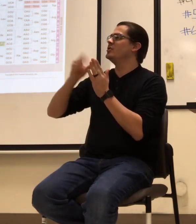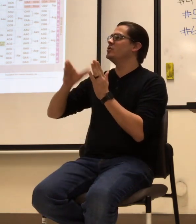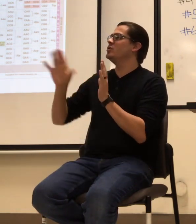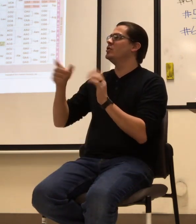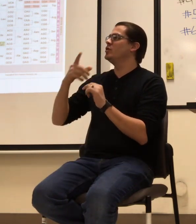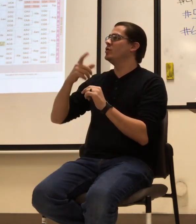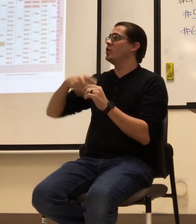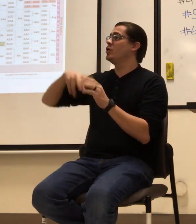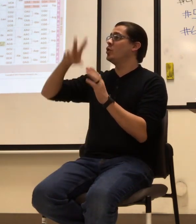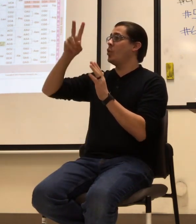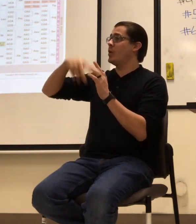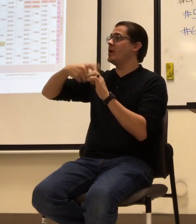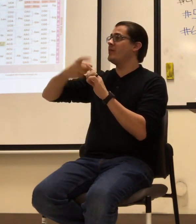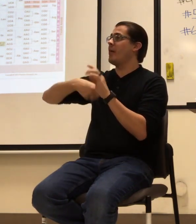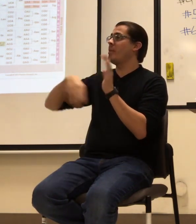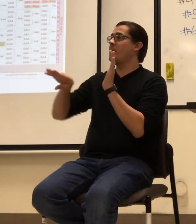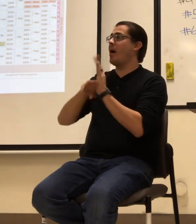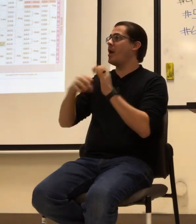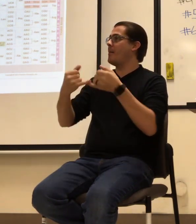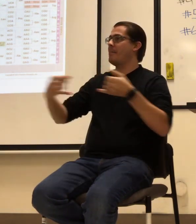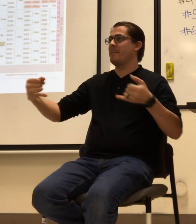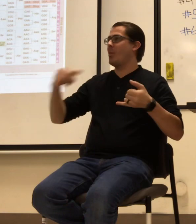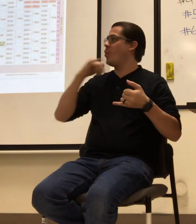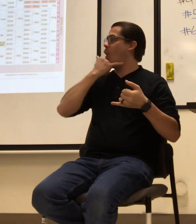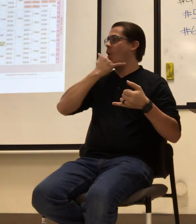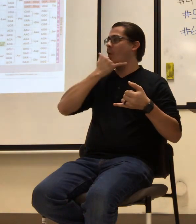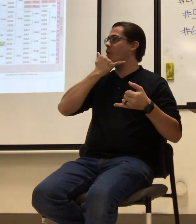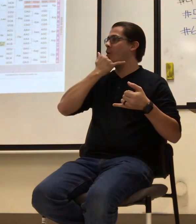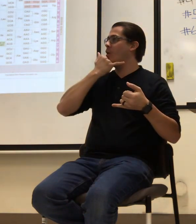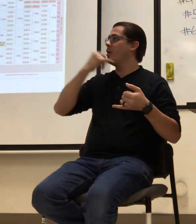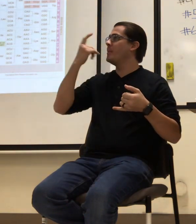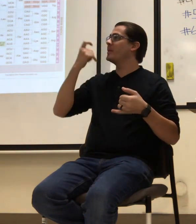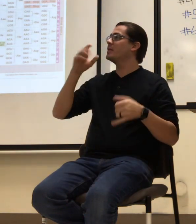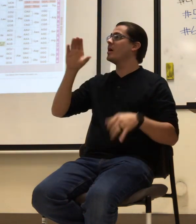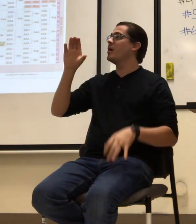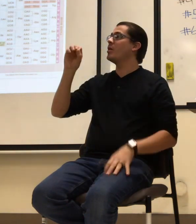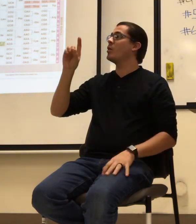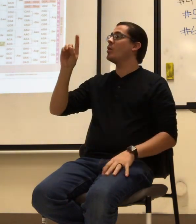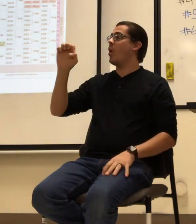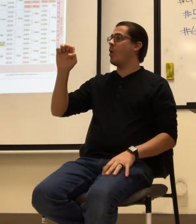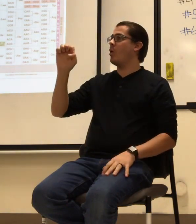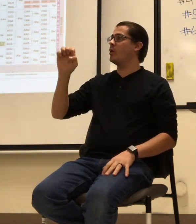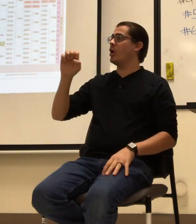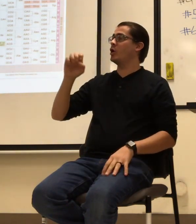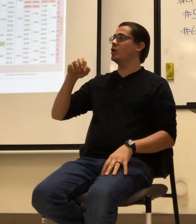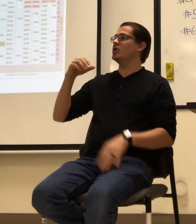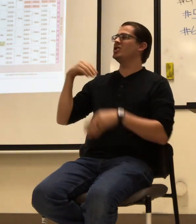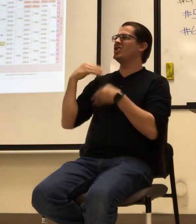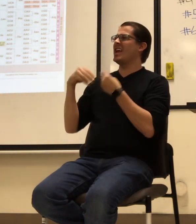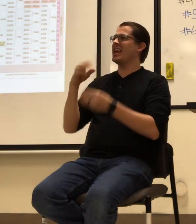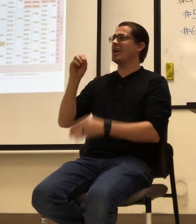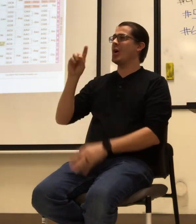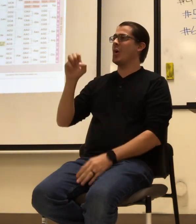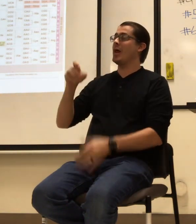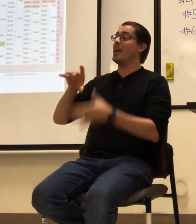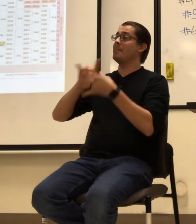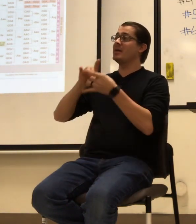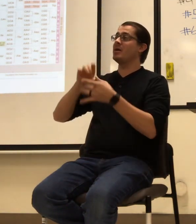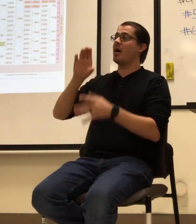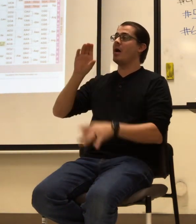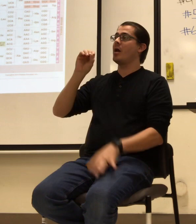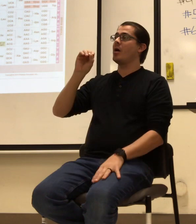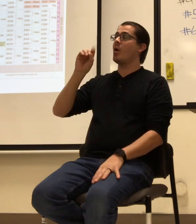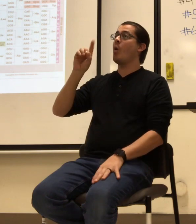this bottom row, and that's incorrect. Because our code, our genetic code is based on the codon, not